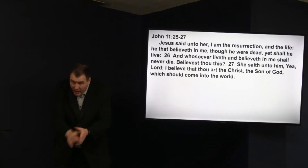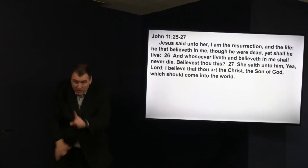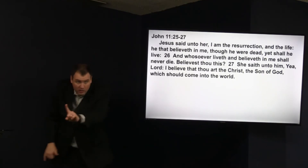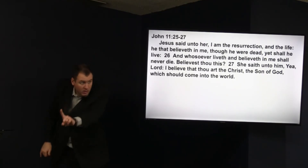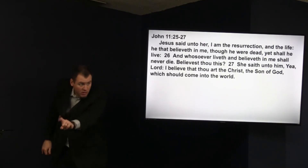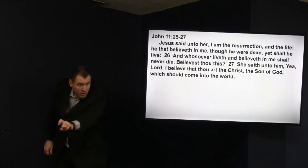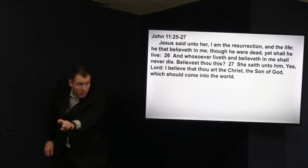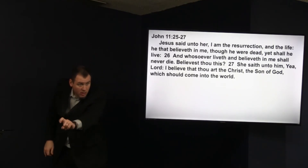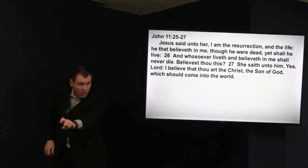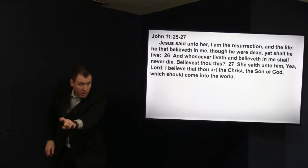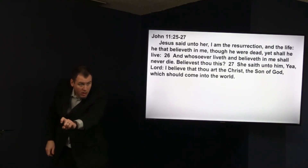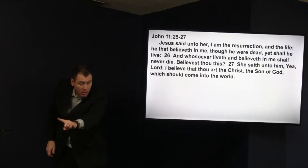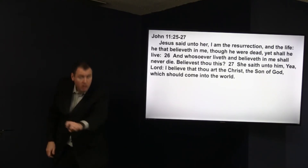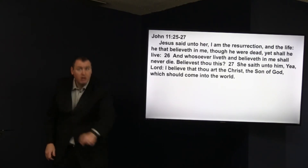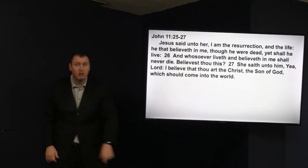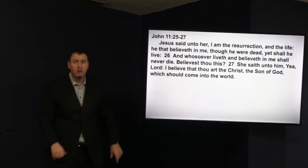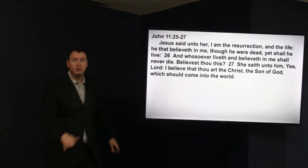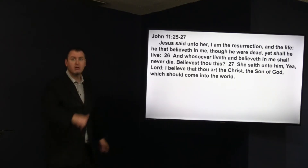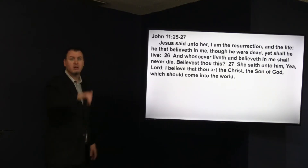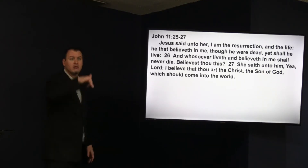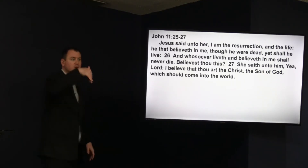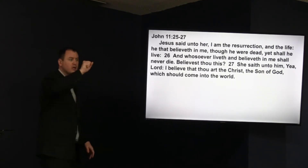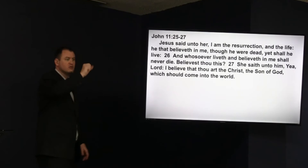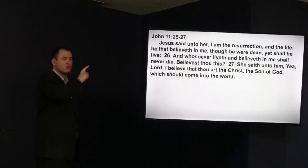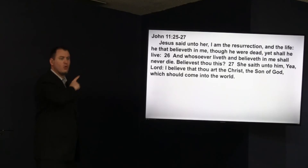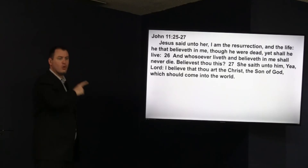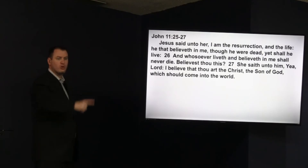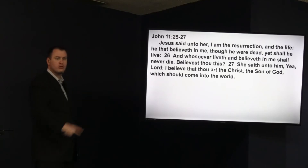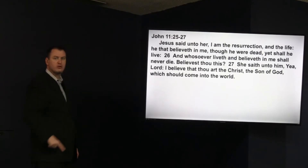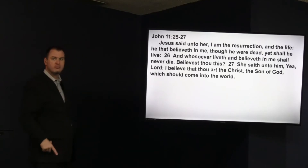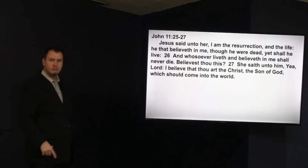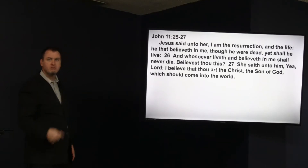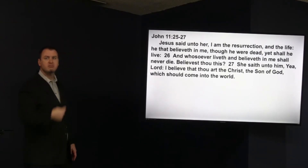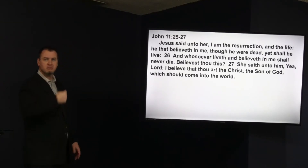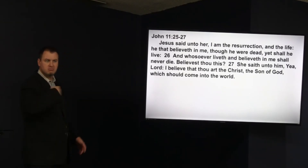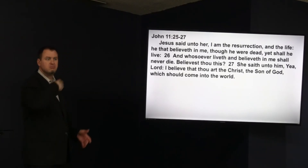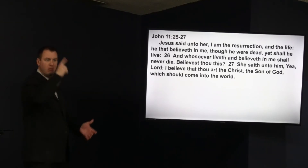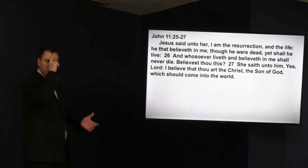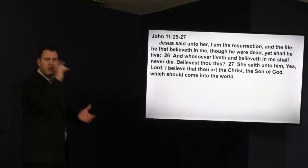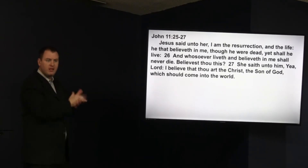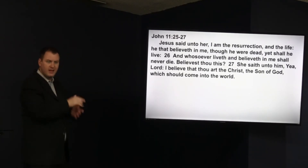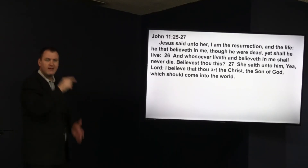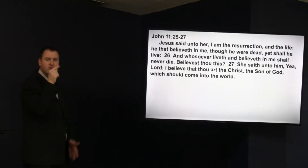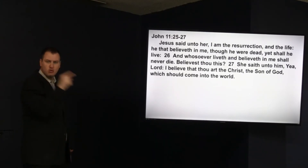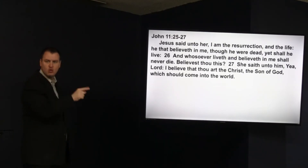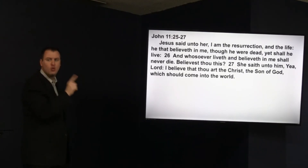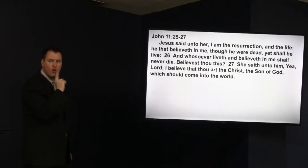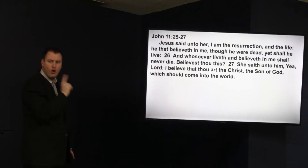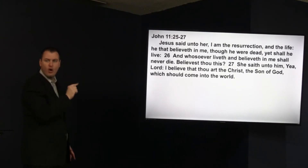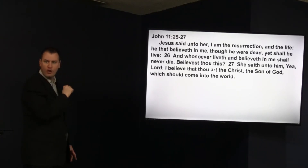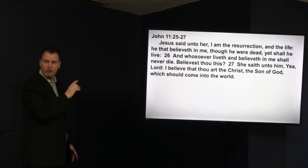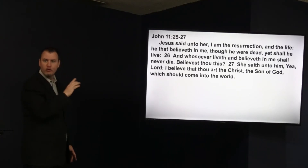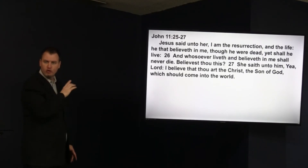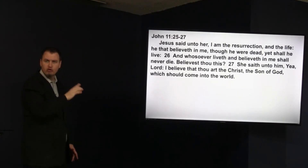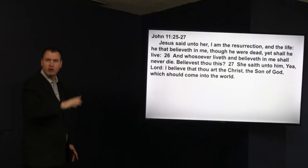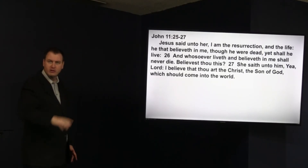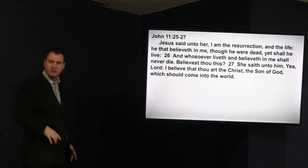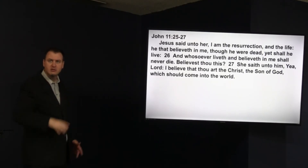you believe that? He asked her. Yes, Lord, I believe that thou art the